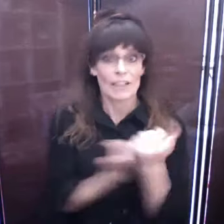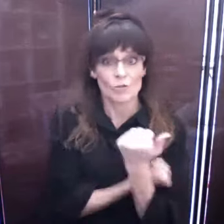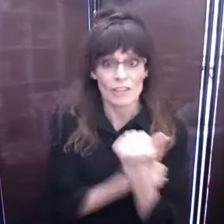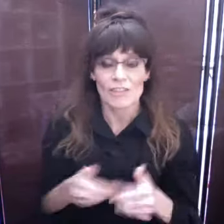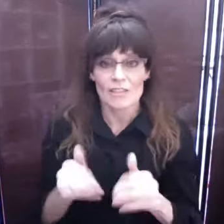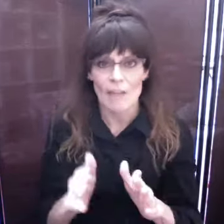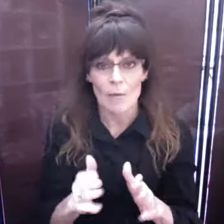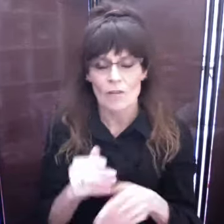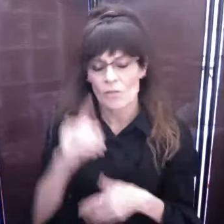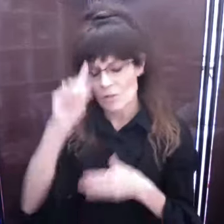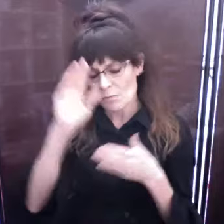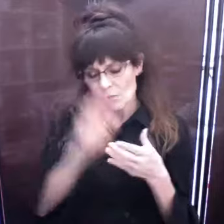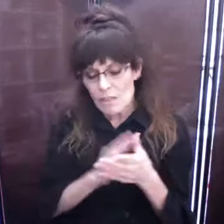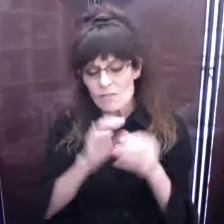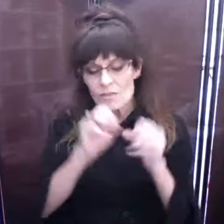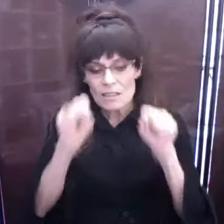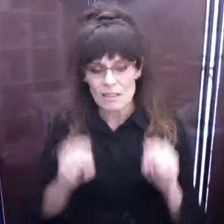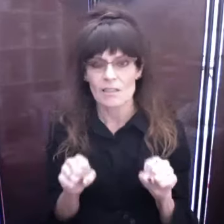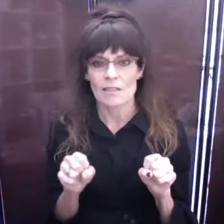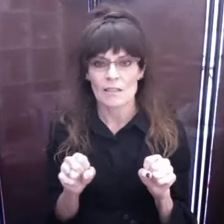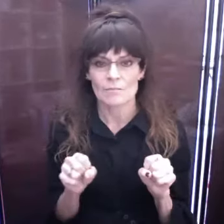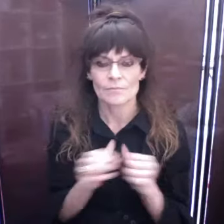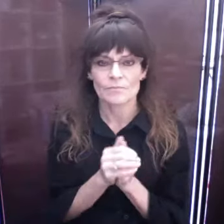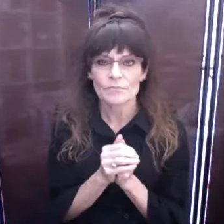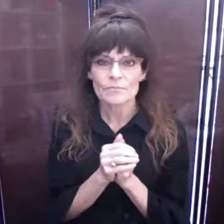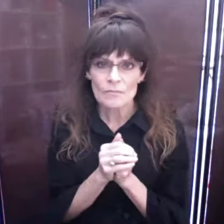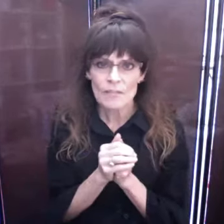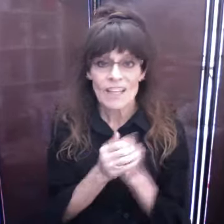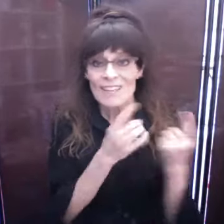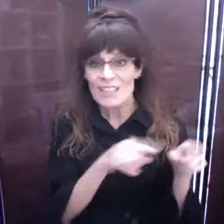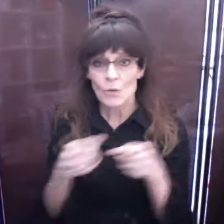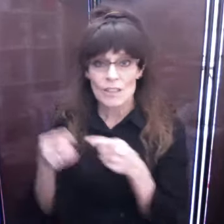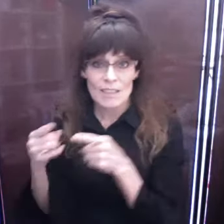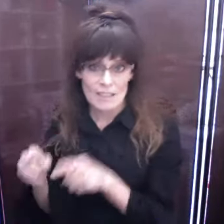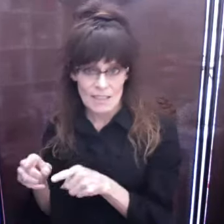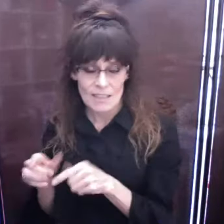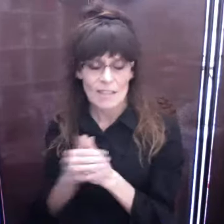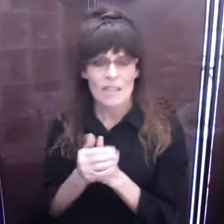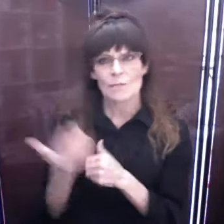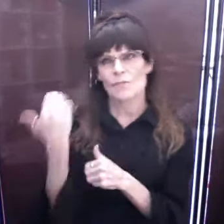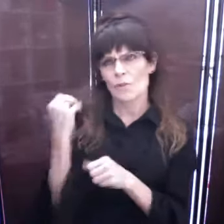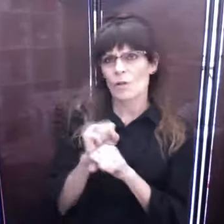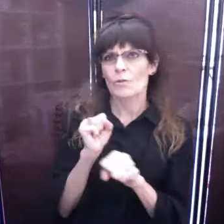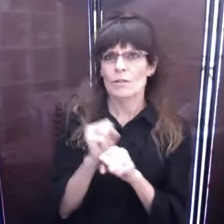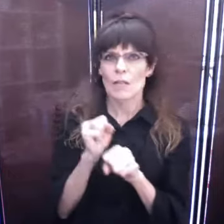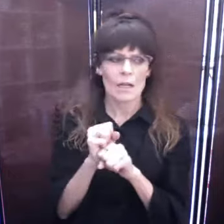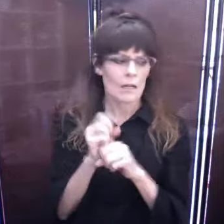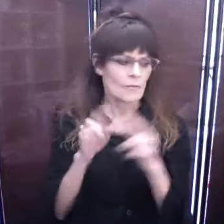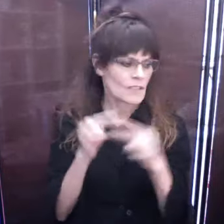system, these funny little coincidences used to occur. I used to work in a facility, and I'm sitting around with one of the